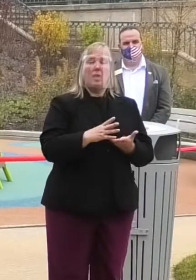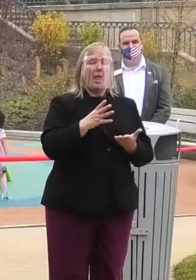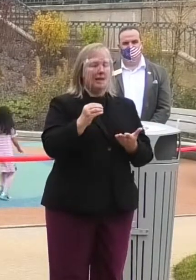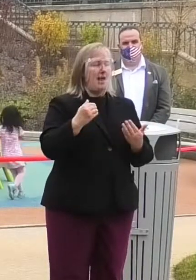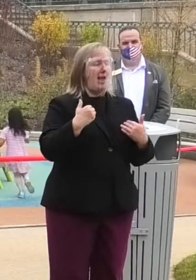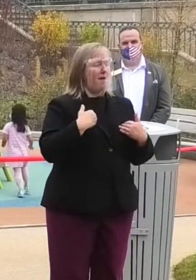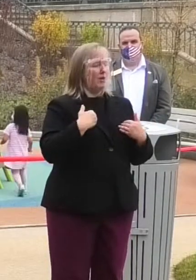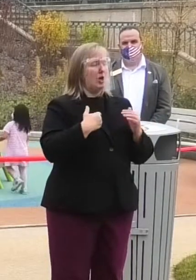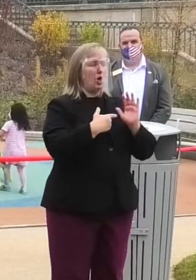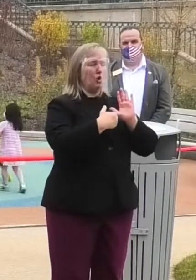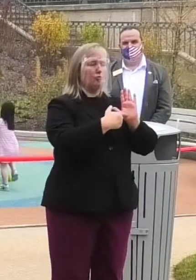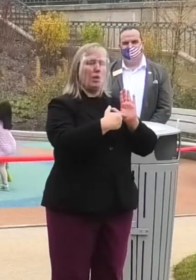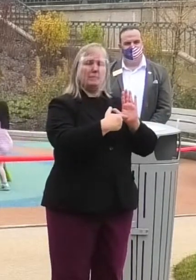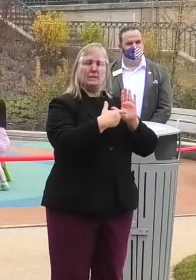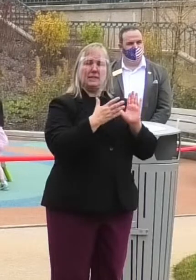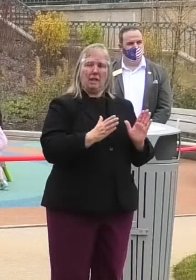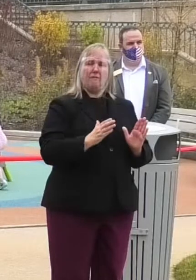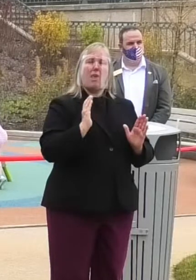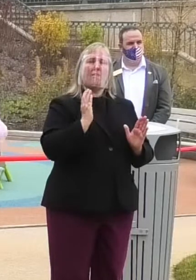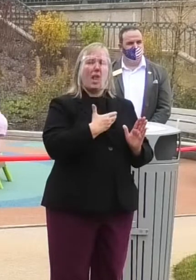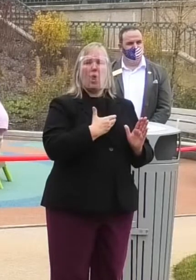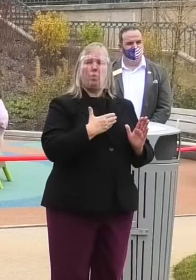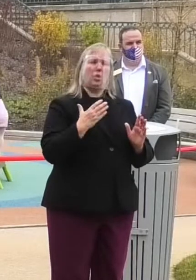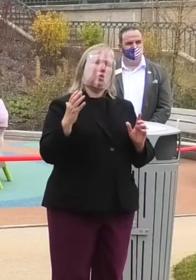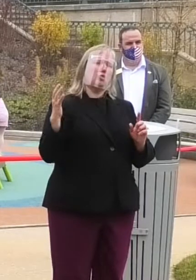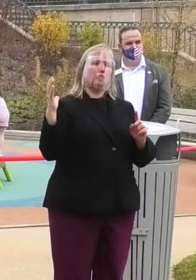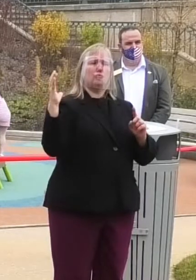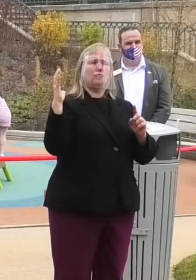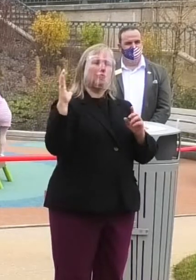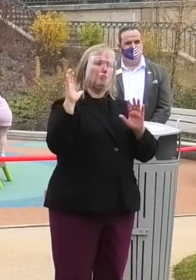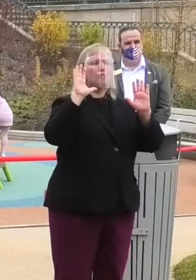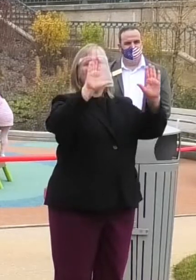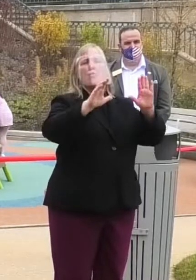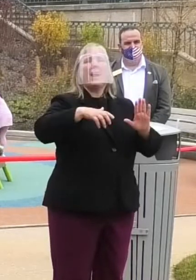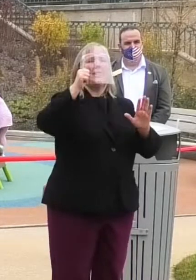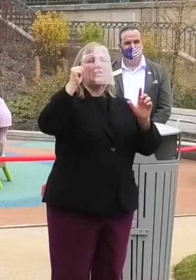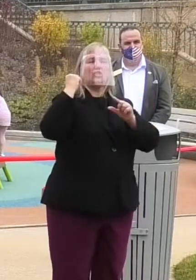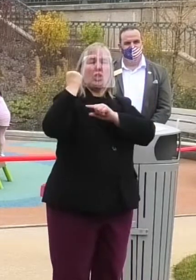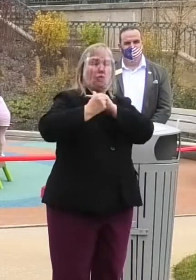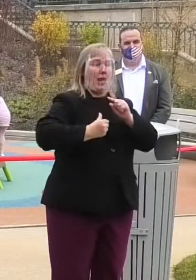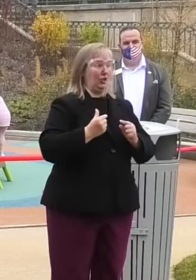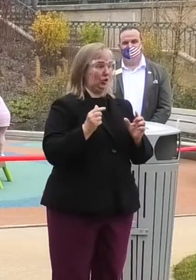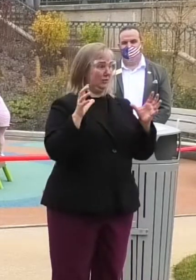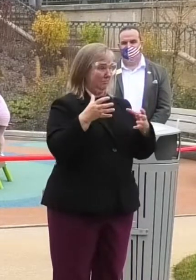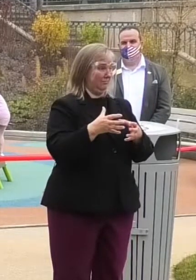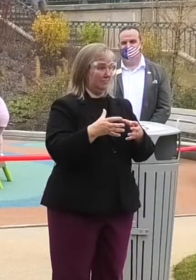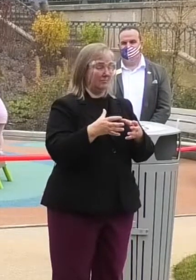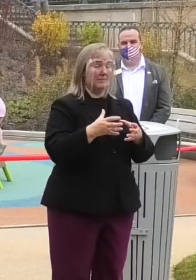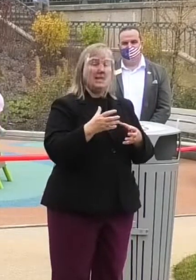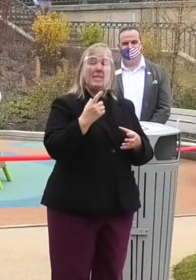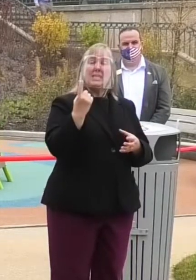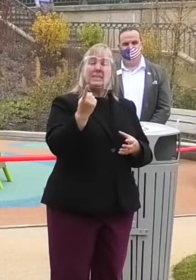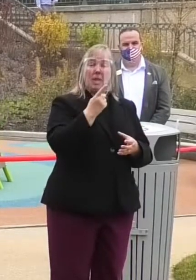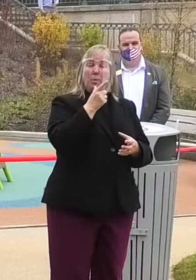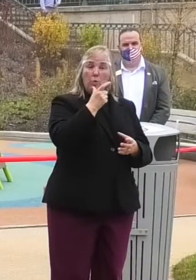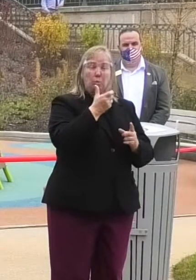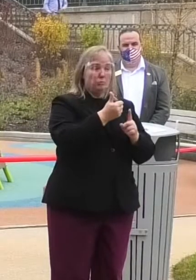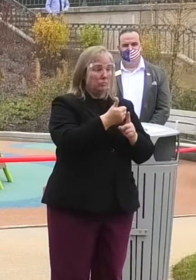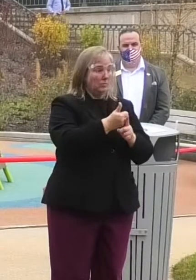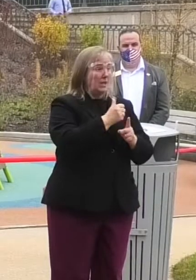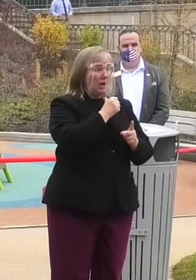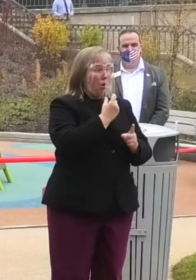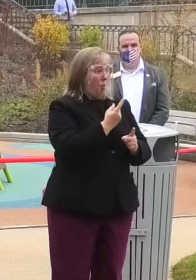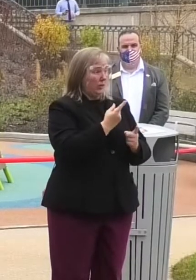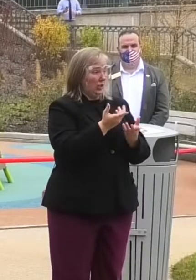a representative of our greatest generation, someone who not only has